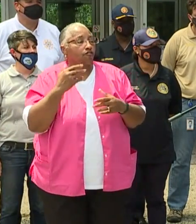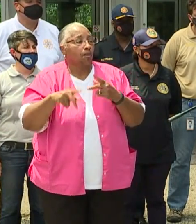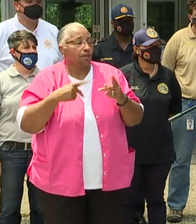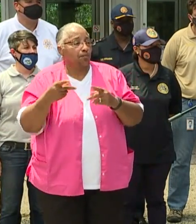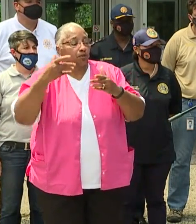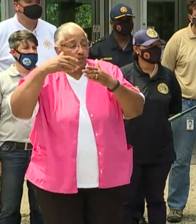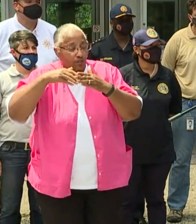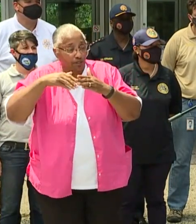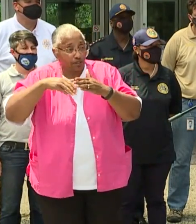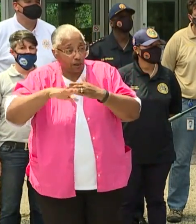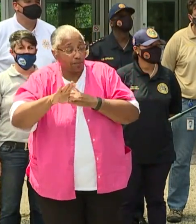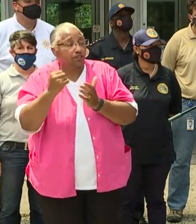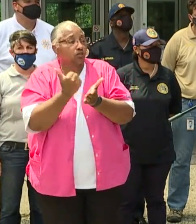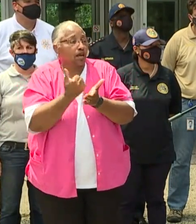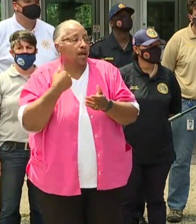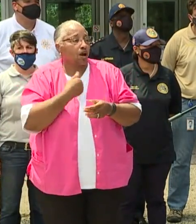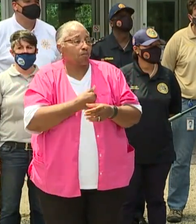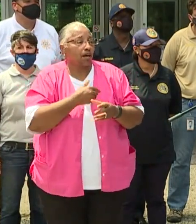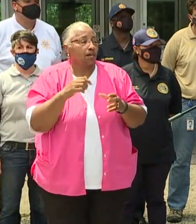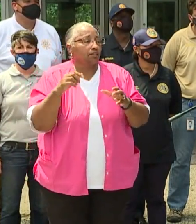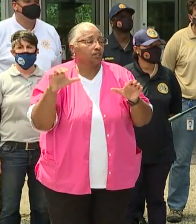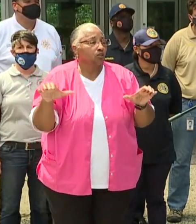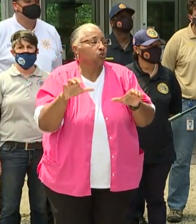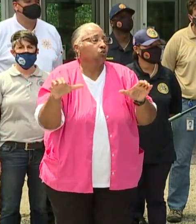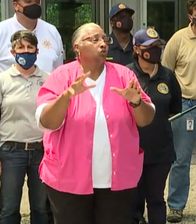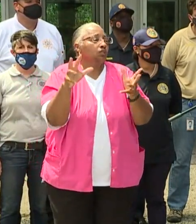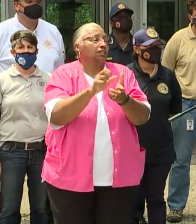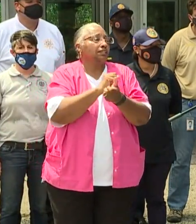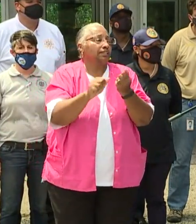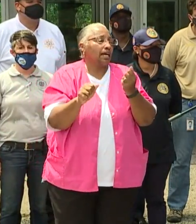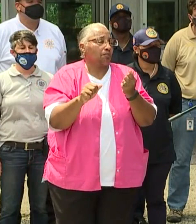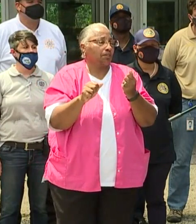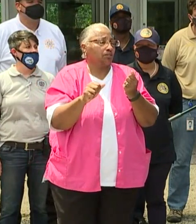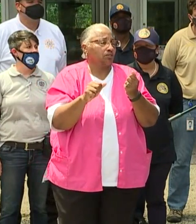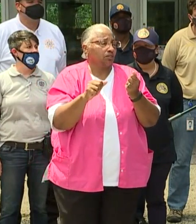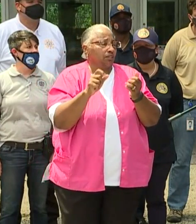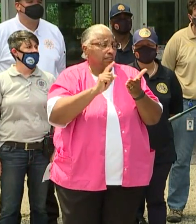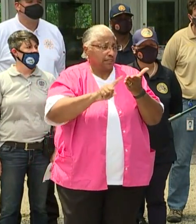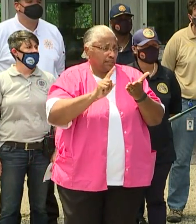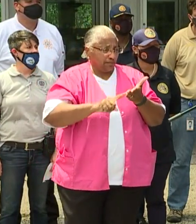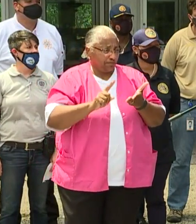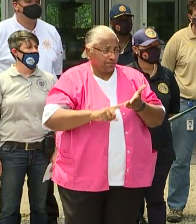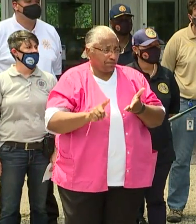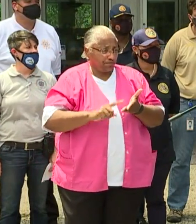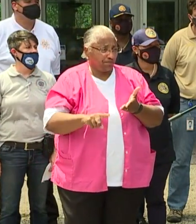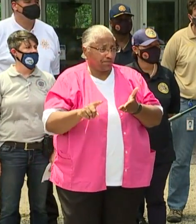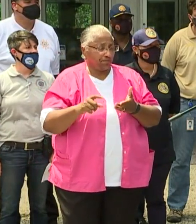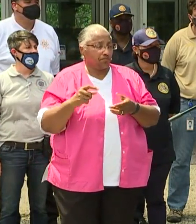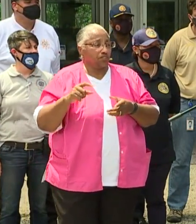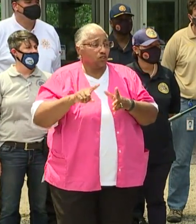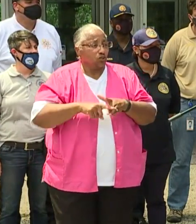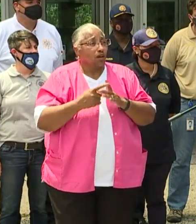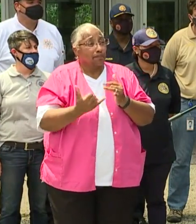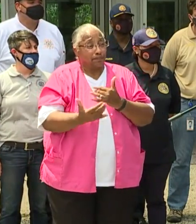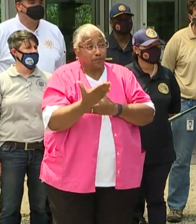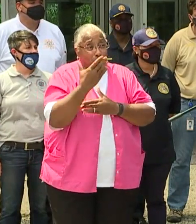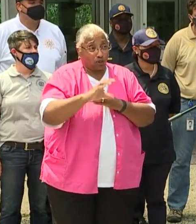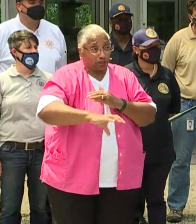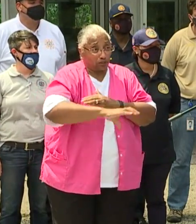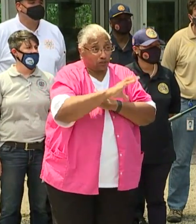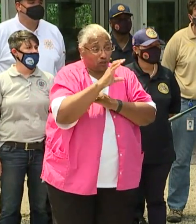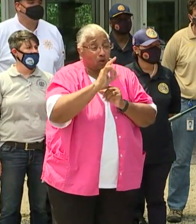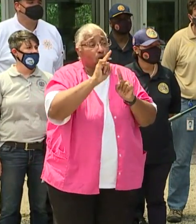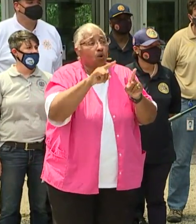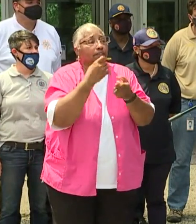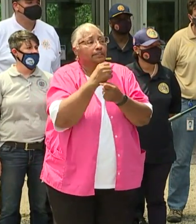to help us do the damage assessment. They went out at first light this morning and they are going where it is safe